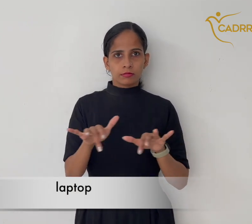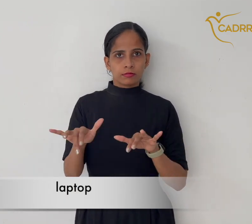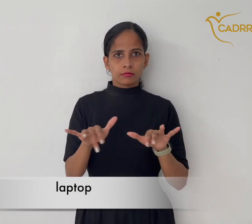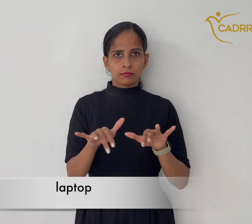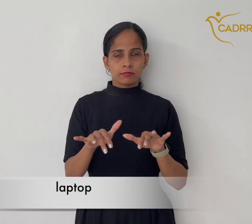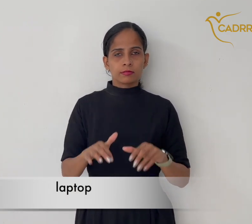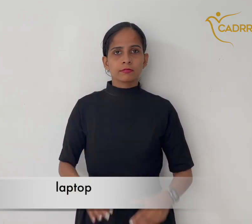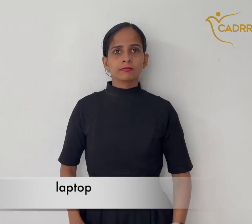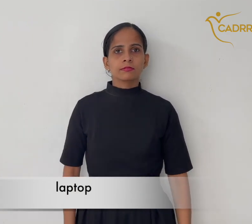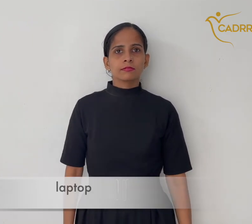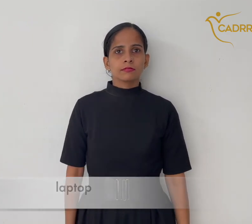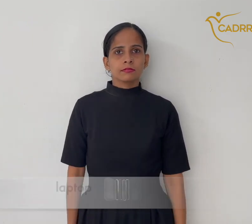Laptop.